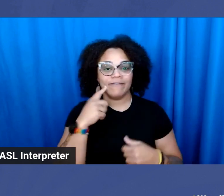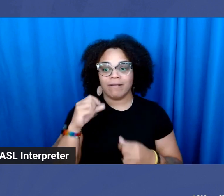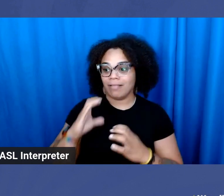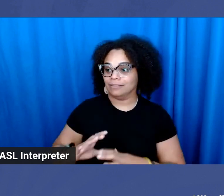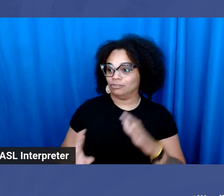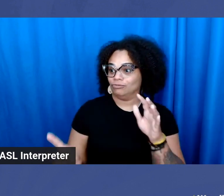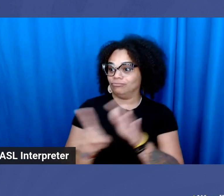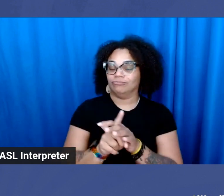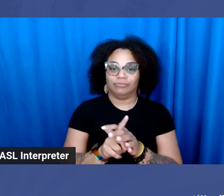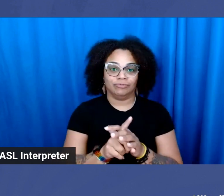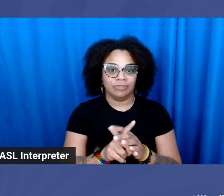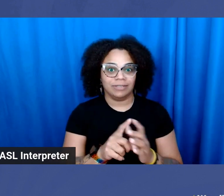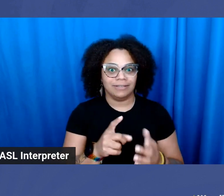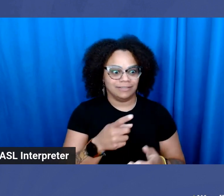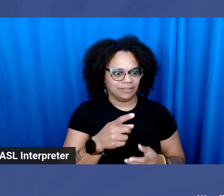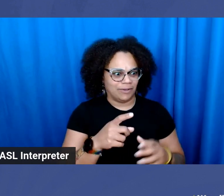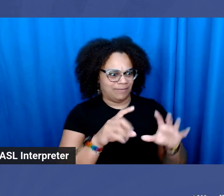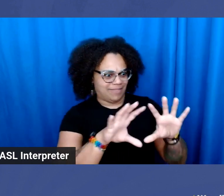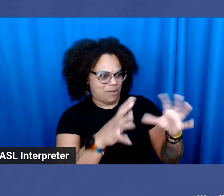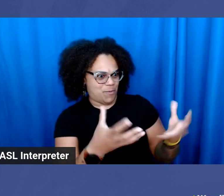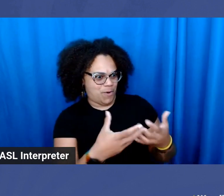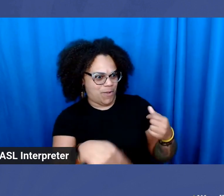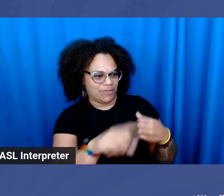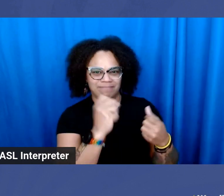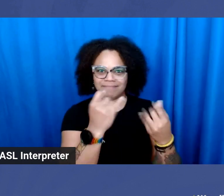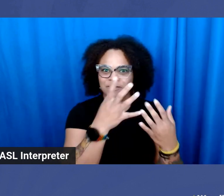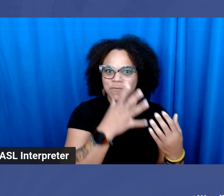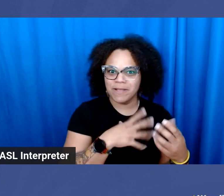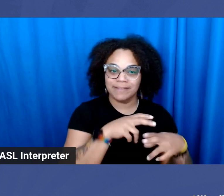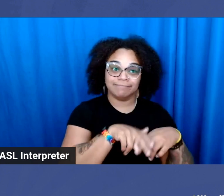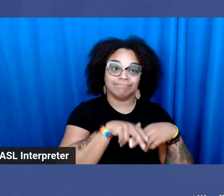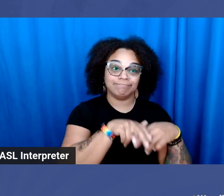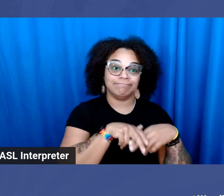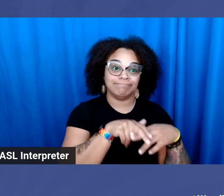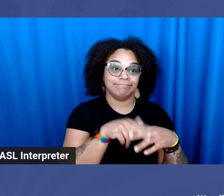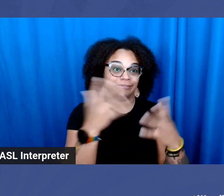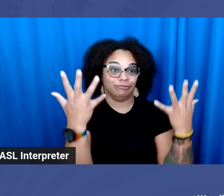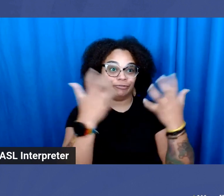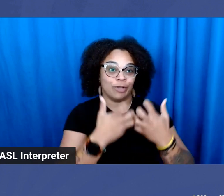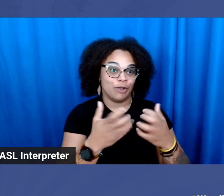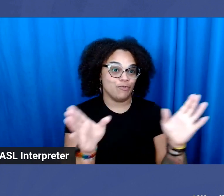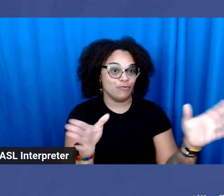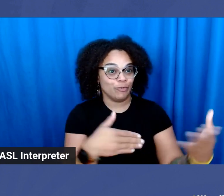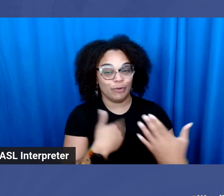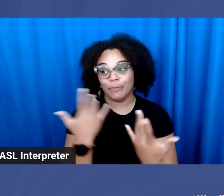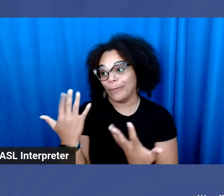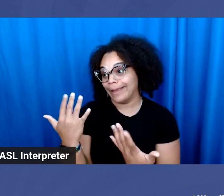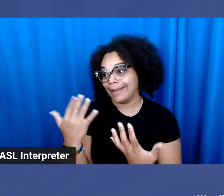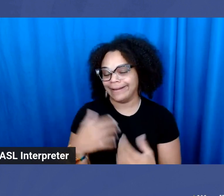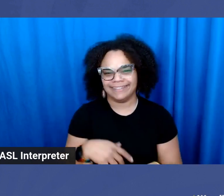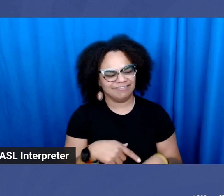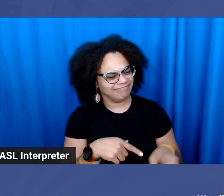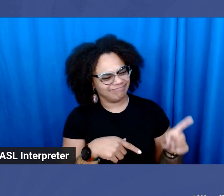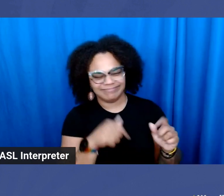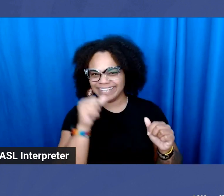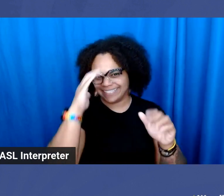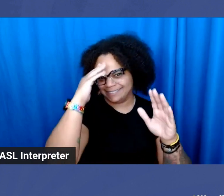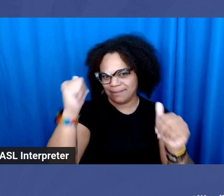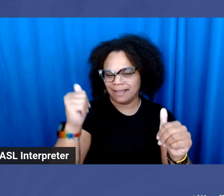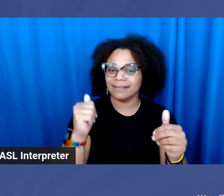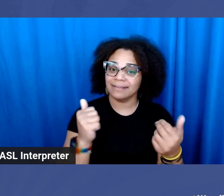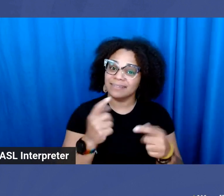in these dark rooms for 8 hours a day sometimes was not something I expected, she said. We had a lot of